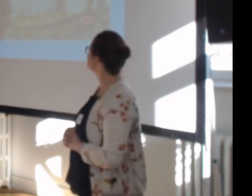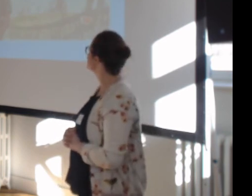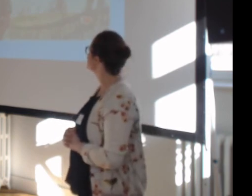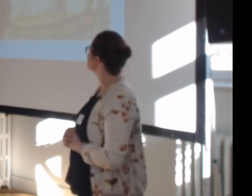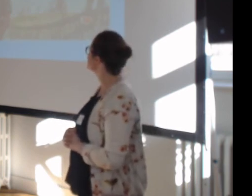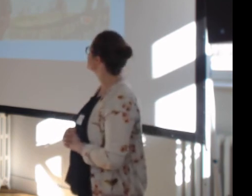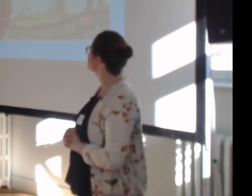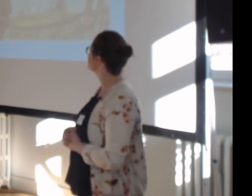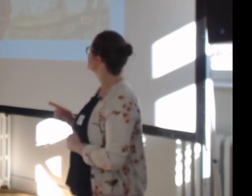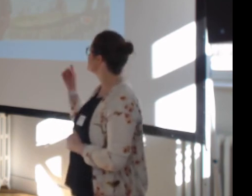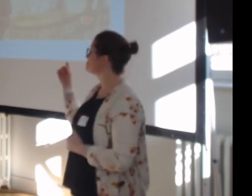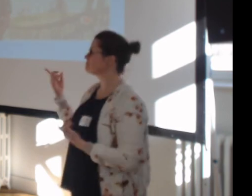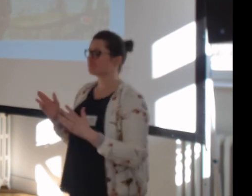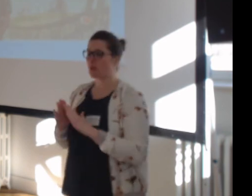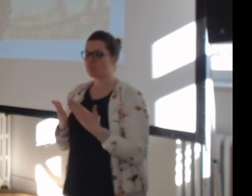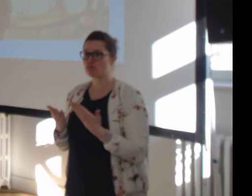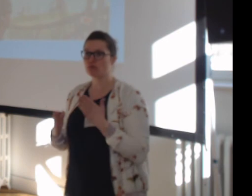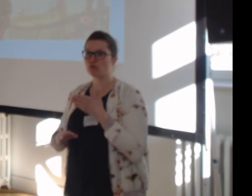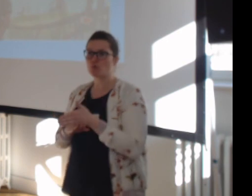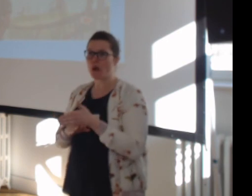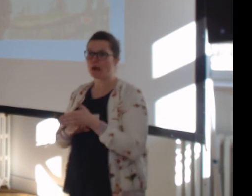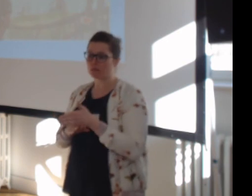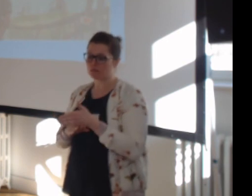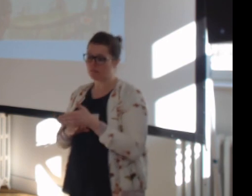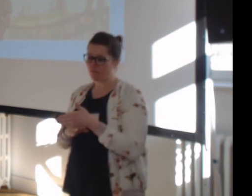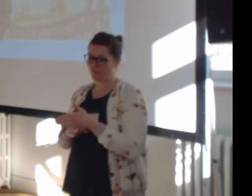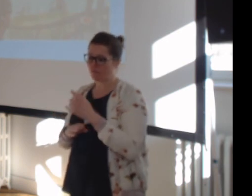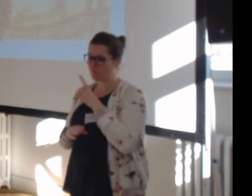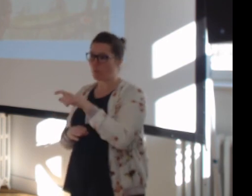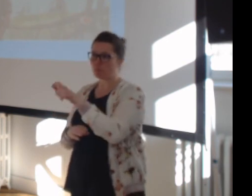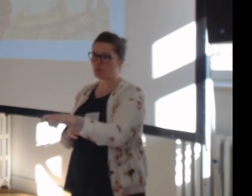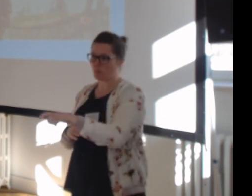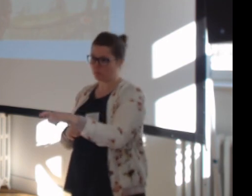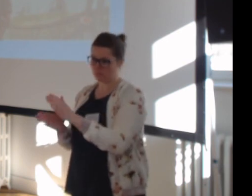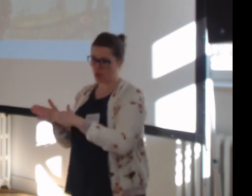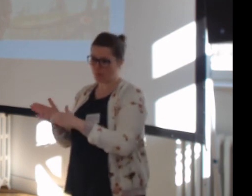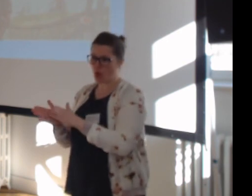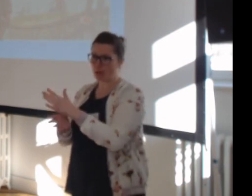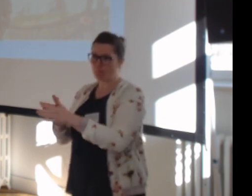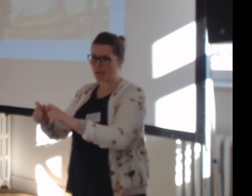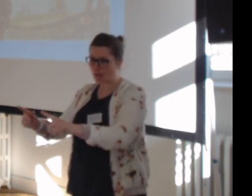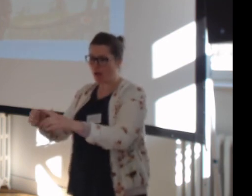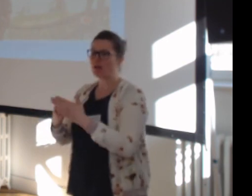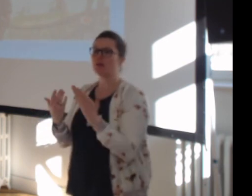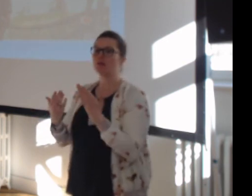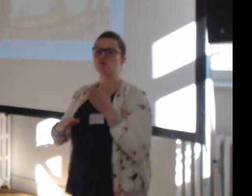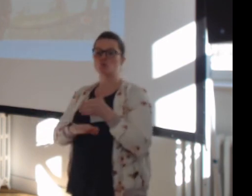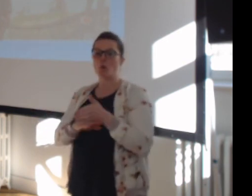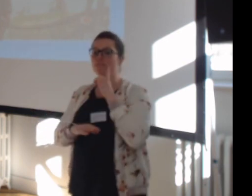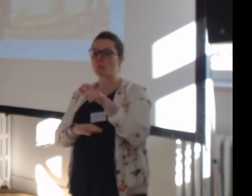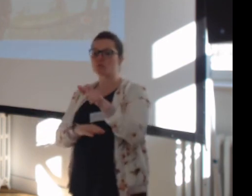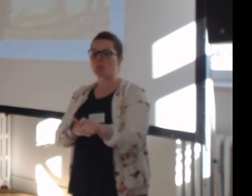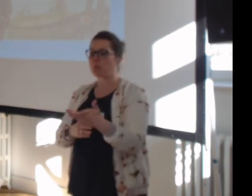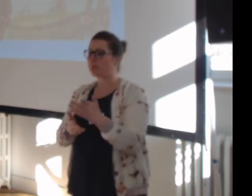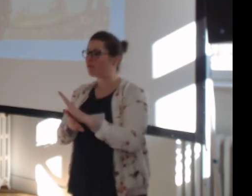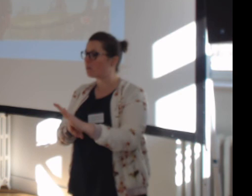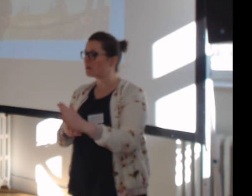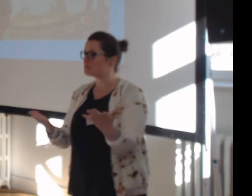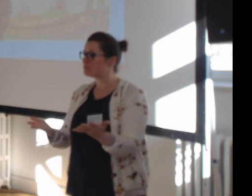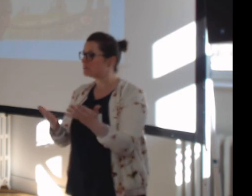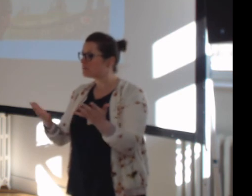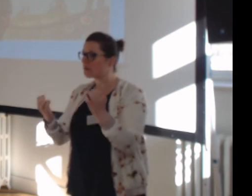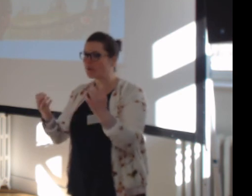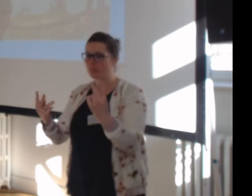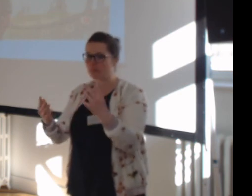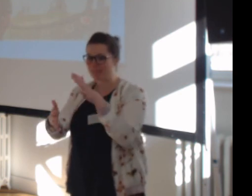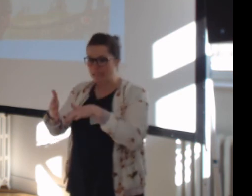this is a book that is accessible to someone who is using sign language. It's accessible to someone maybe who